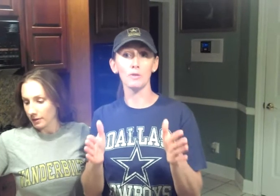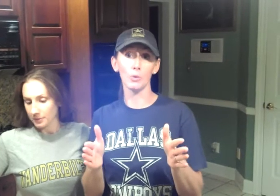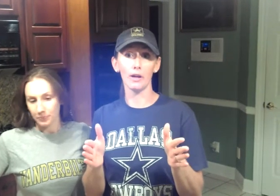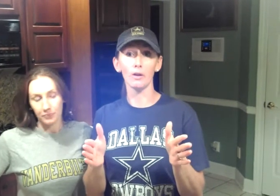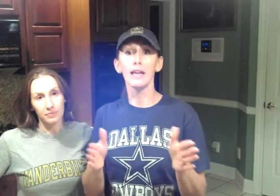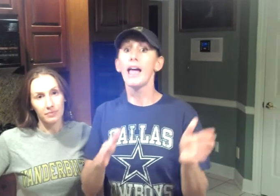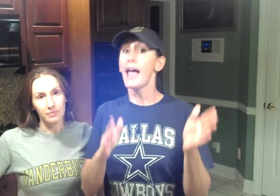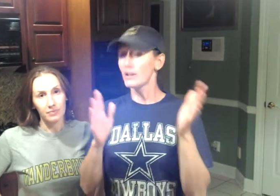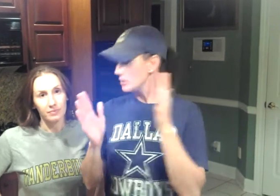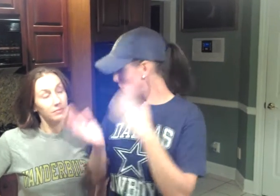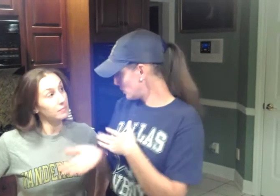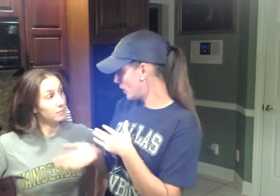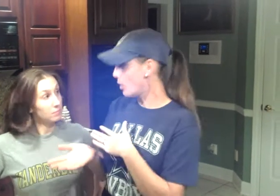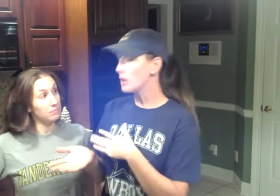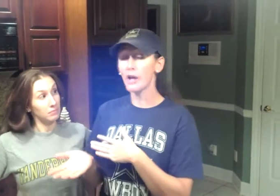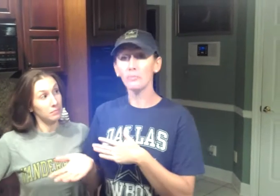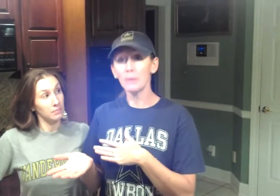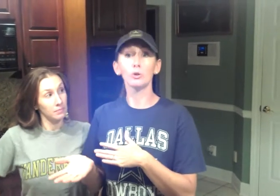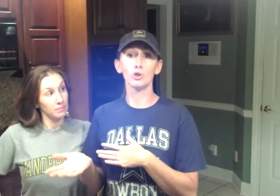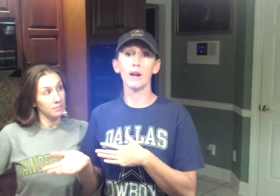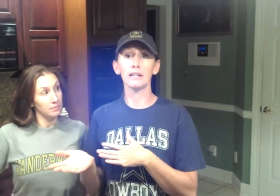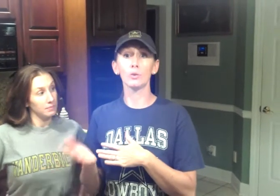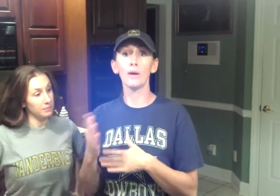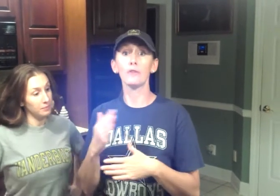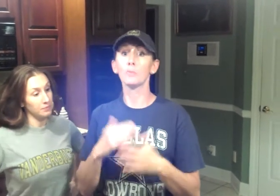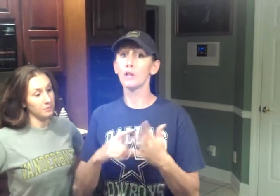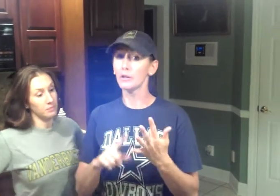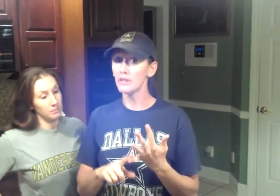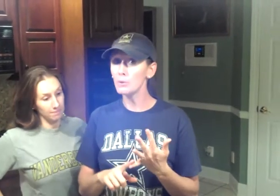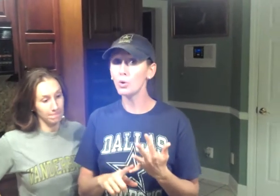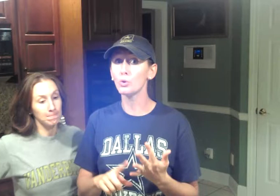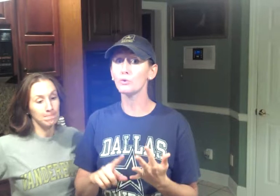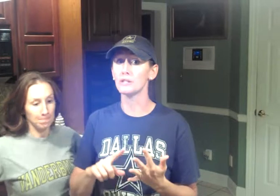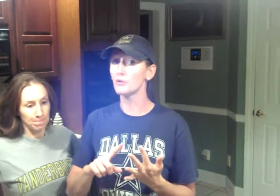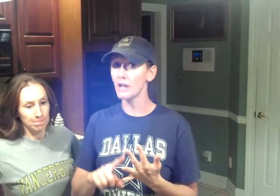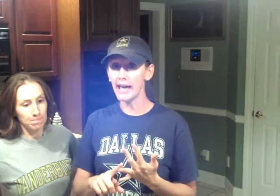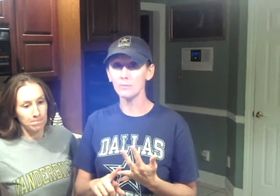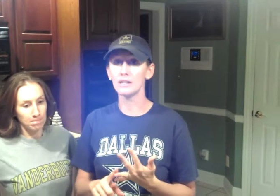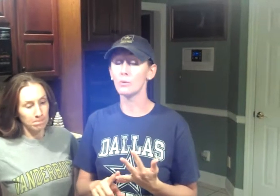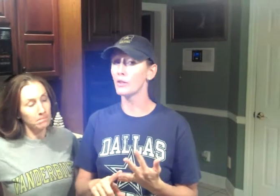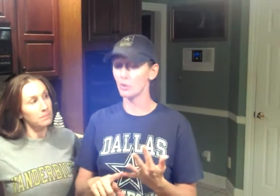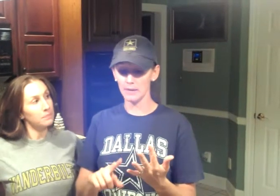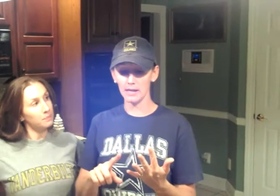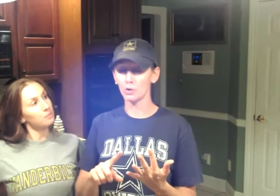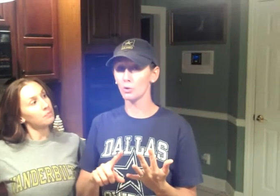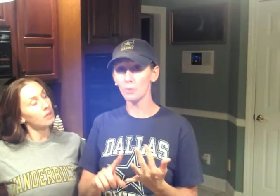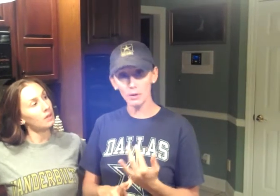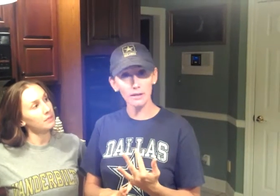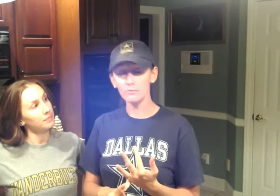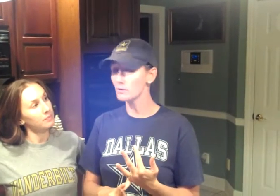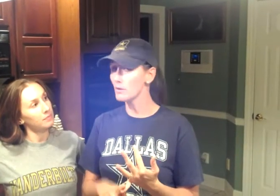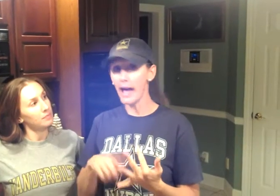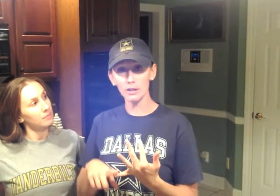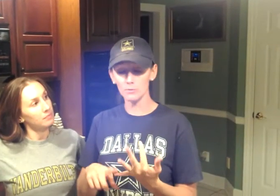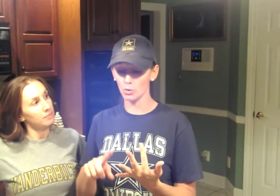as well. As you know, a lot of people are trying to get away from a lot of chemicals and different items, whether it be in your beauty items or